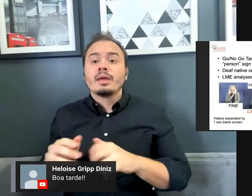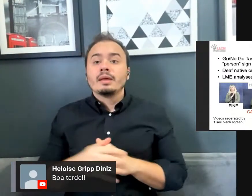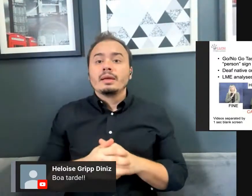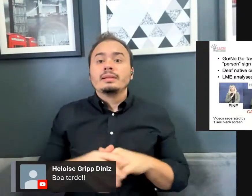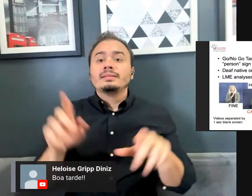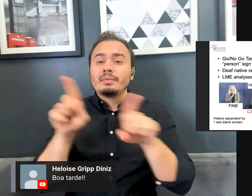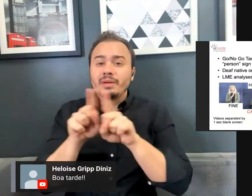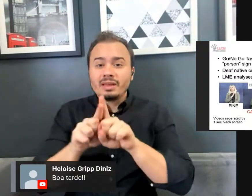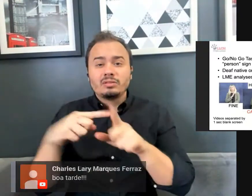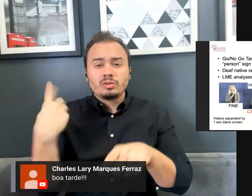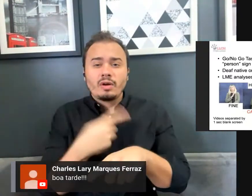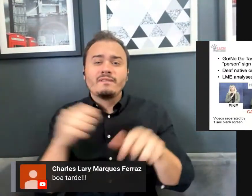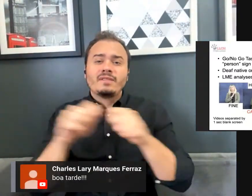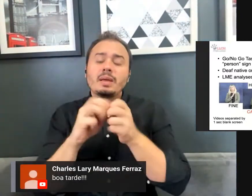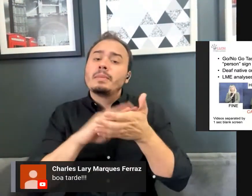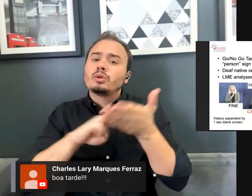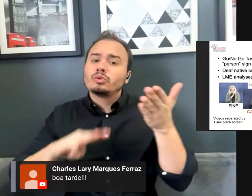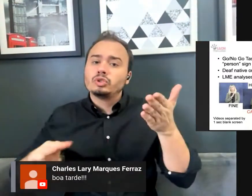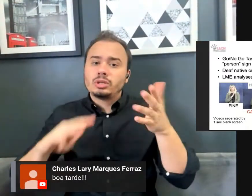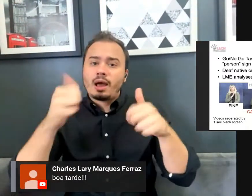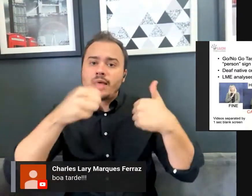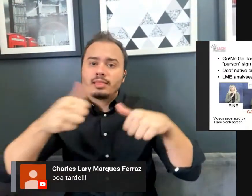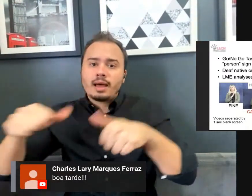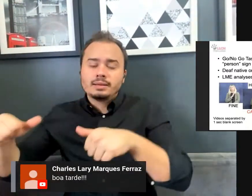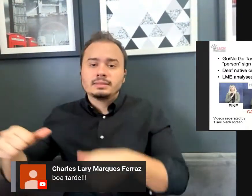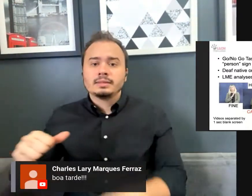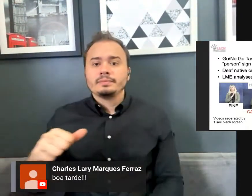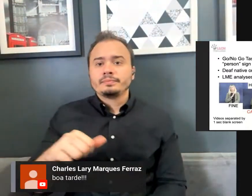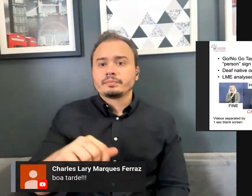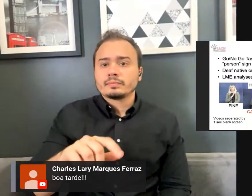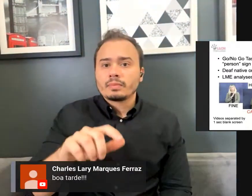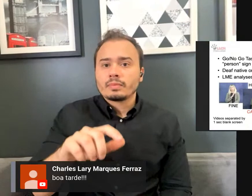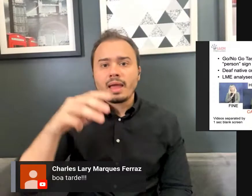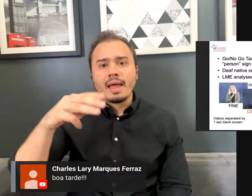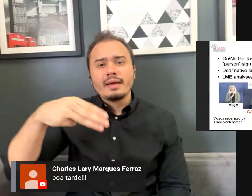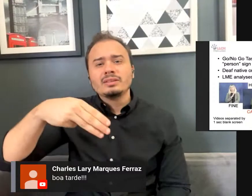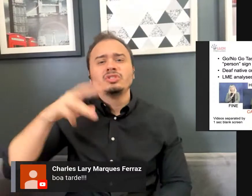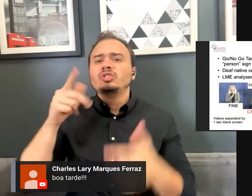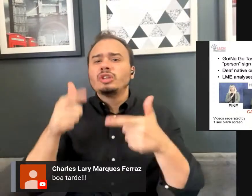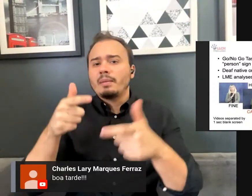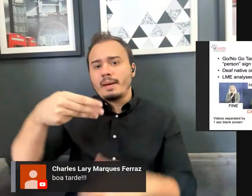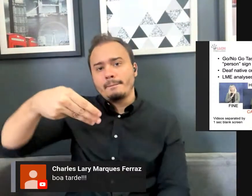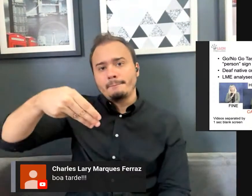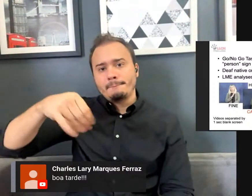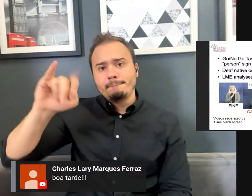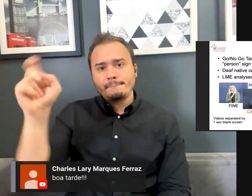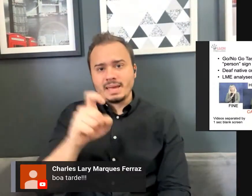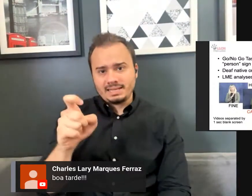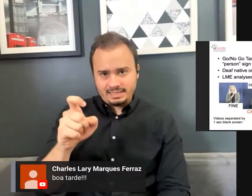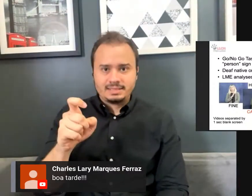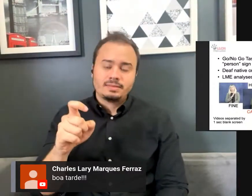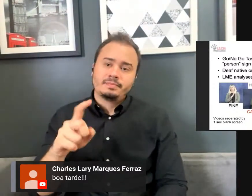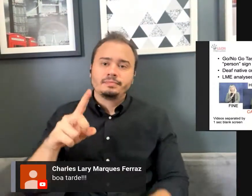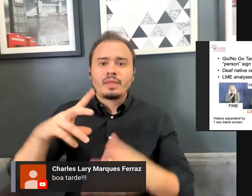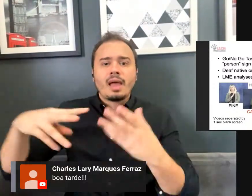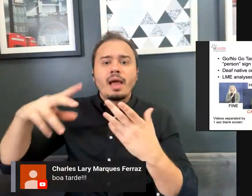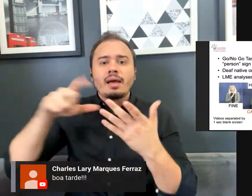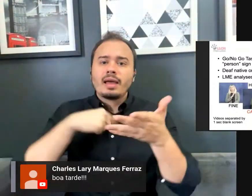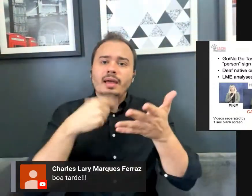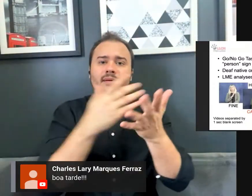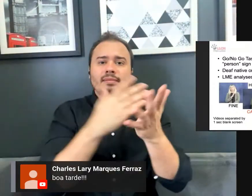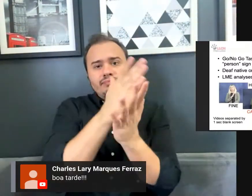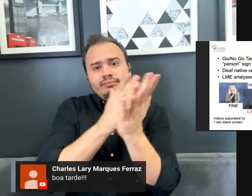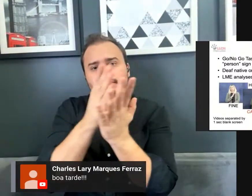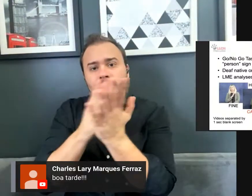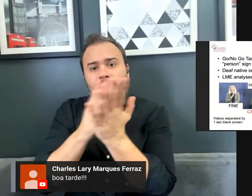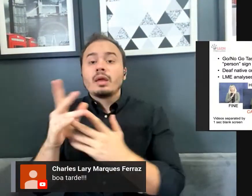analyses, in which we included all of the variables so that you could control for the other variables when you're looking at just frequency or just